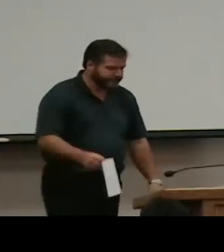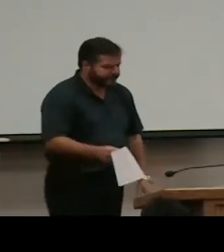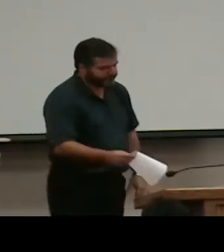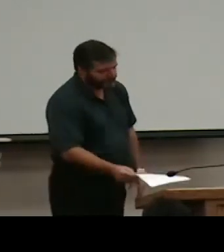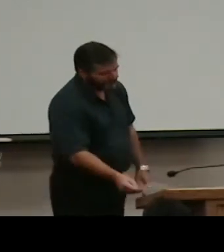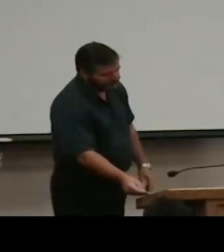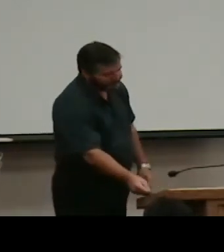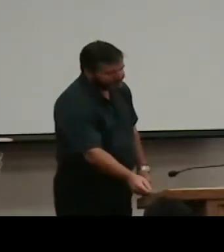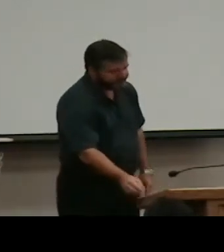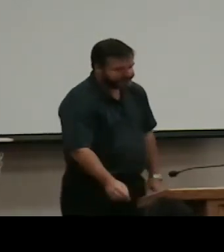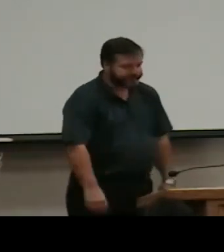discouraged.